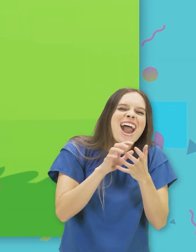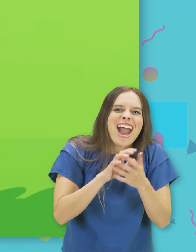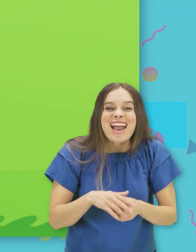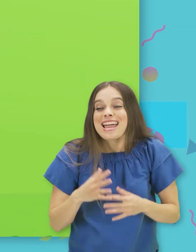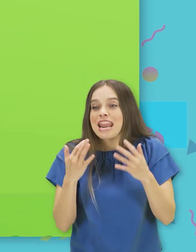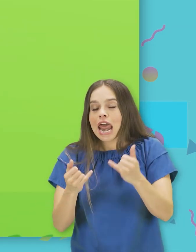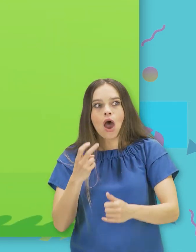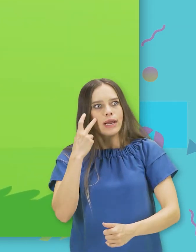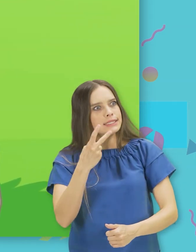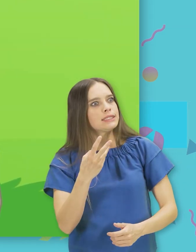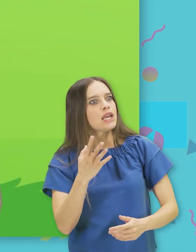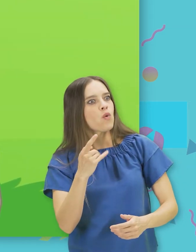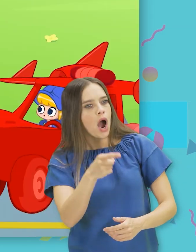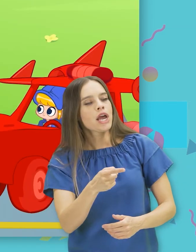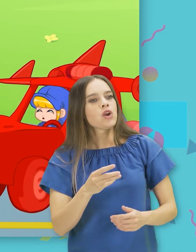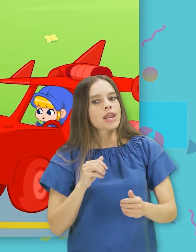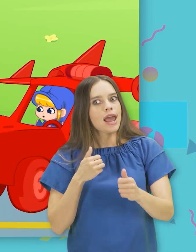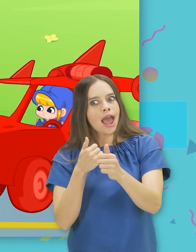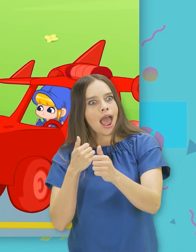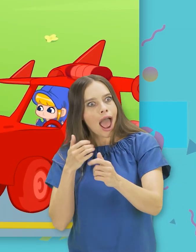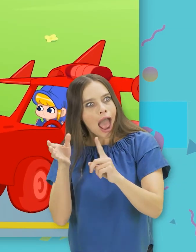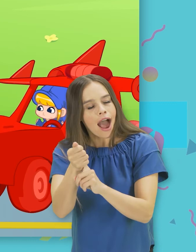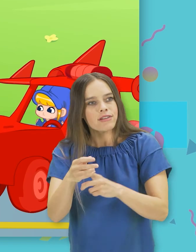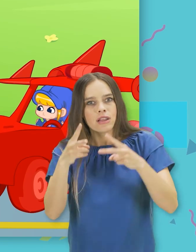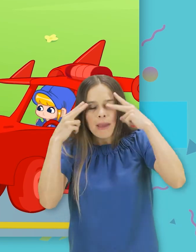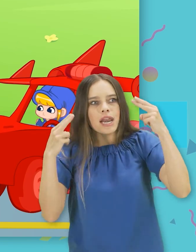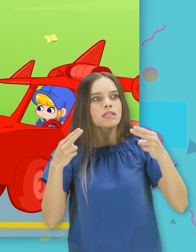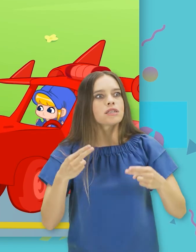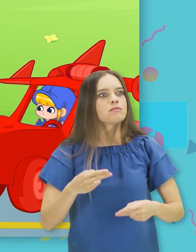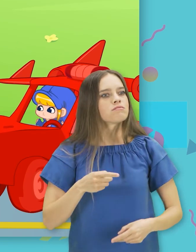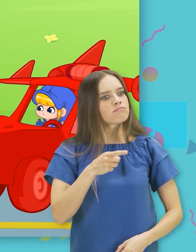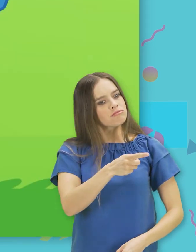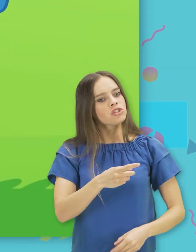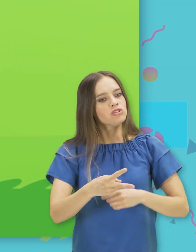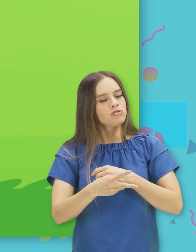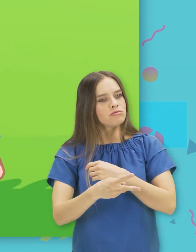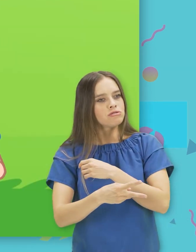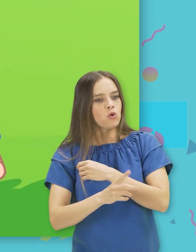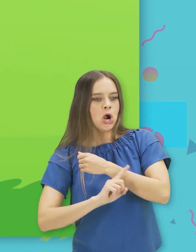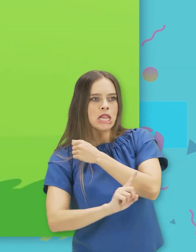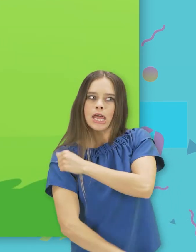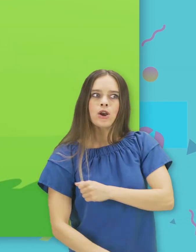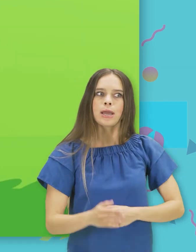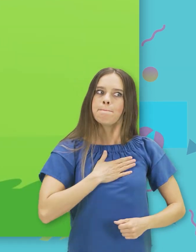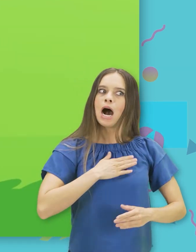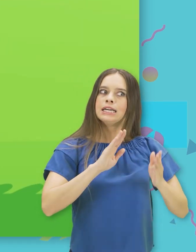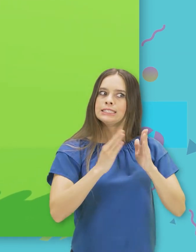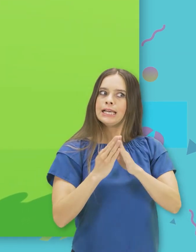act of littering What? In my city I will have to write you a ticket for that